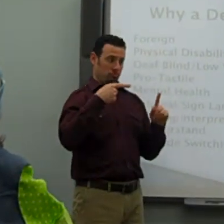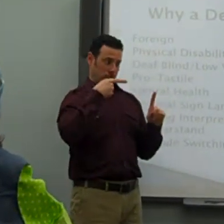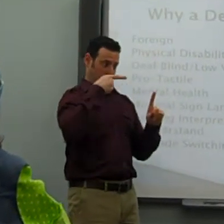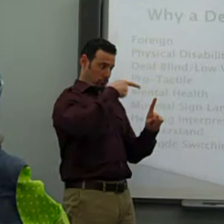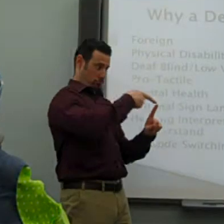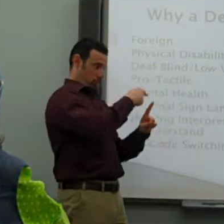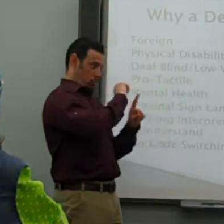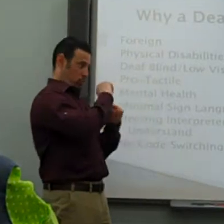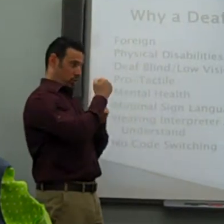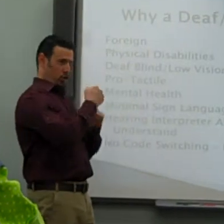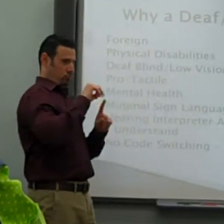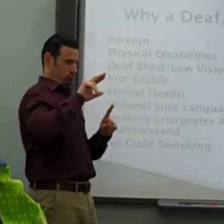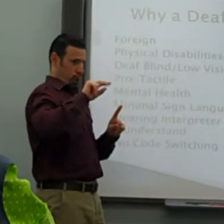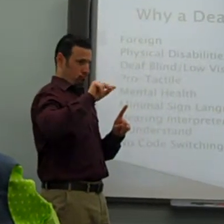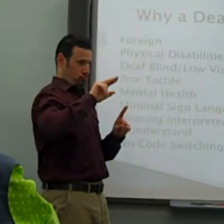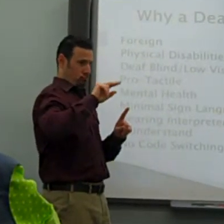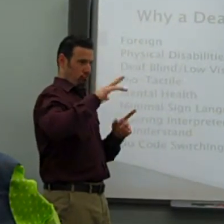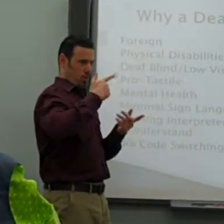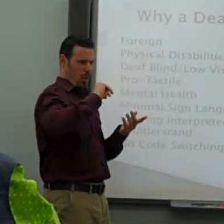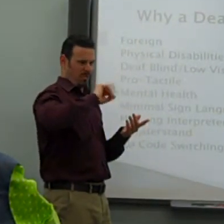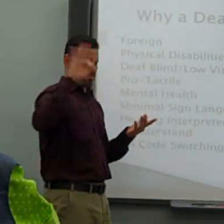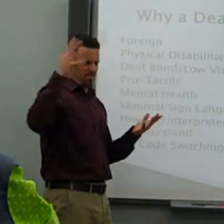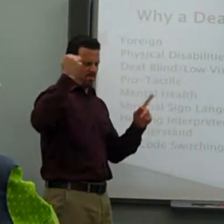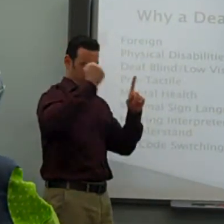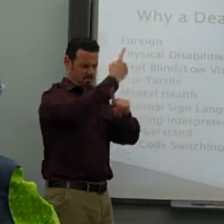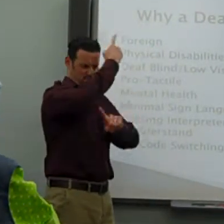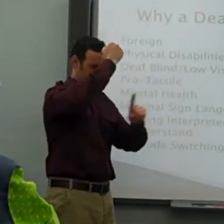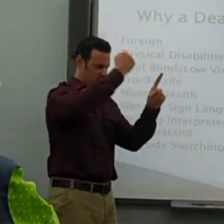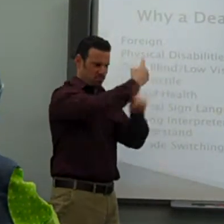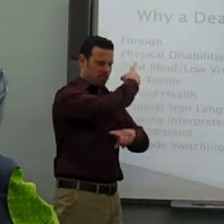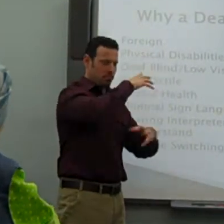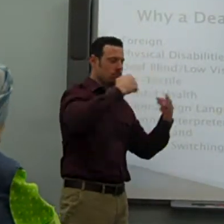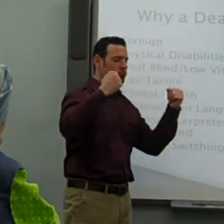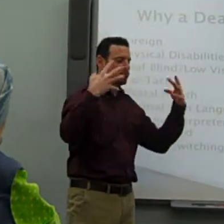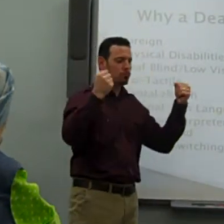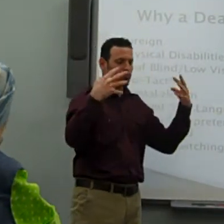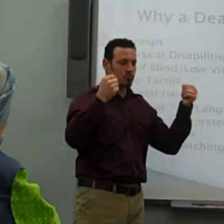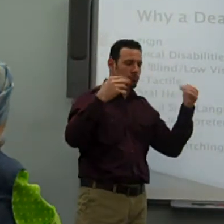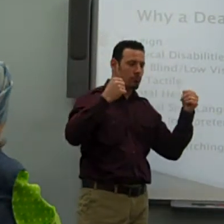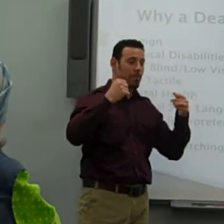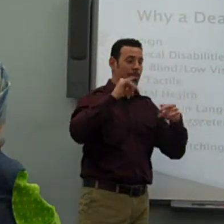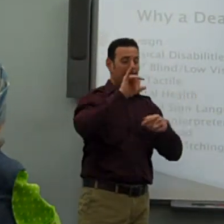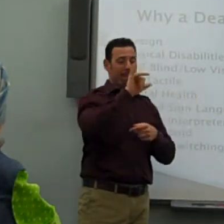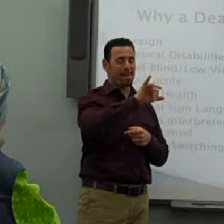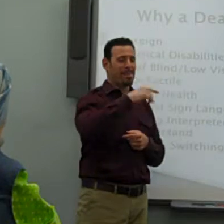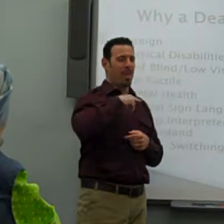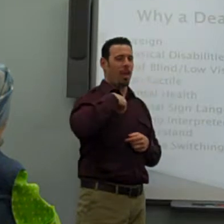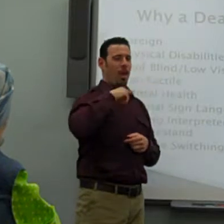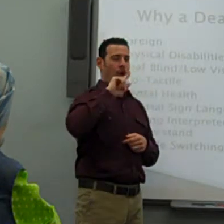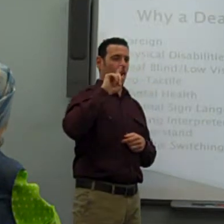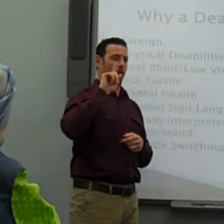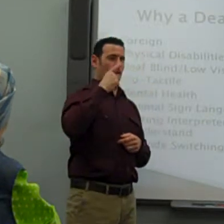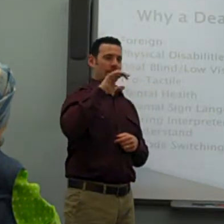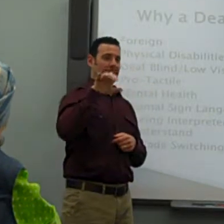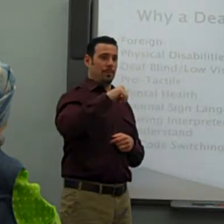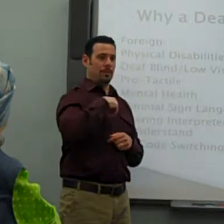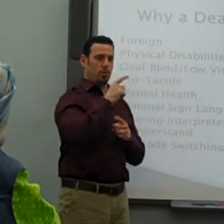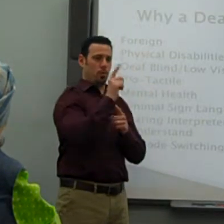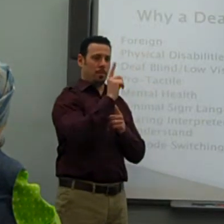where I can sit down with them and get used to their language. It won't be related to the situation, it'll just be random topics so the two of us can get to know each other's signing